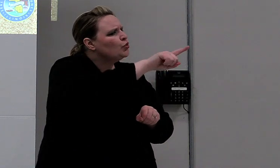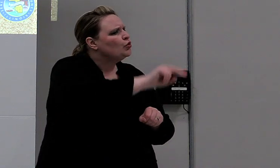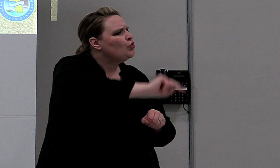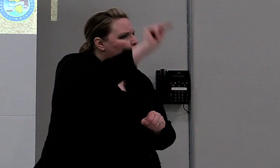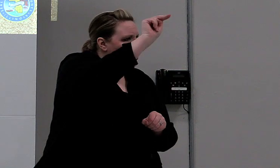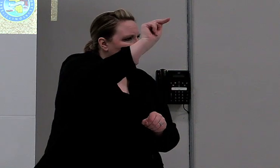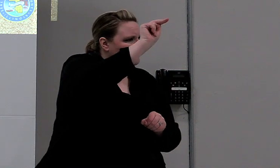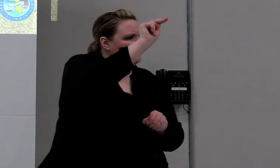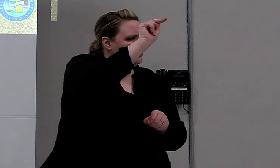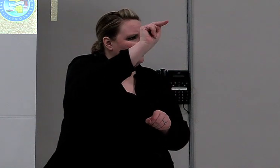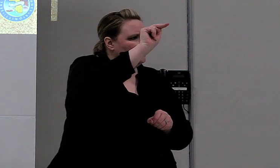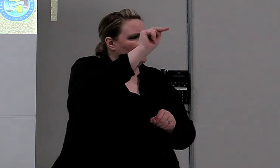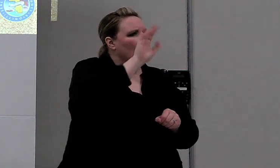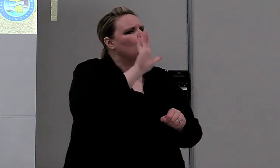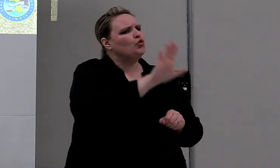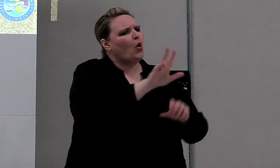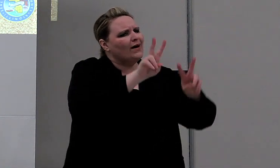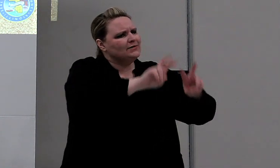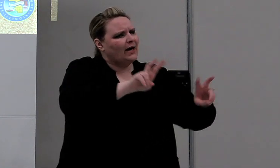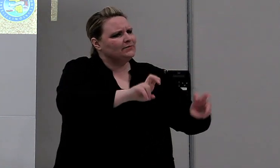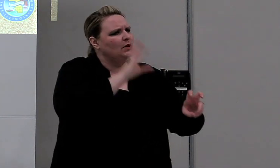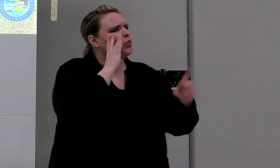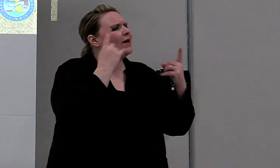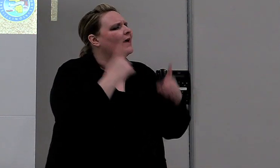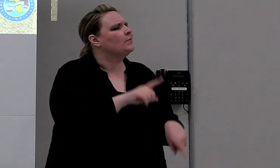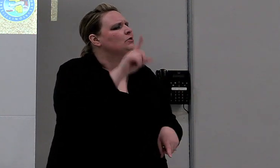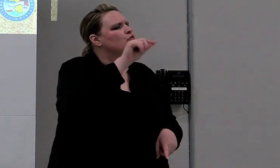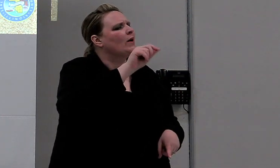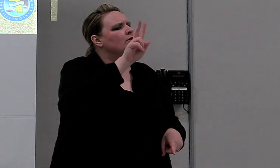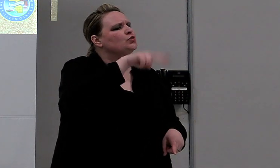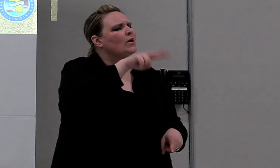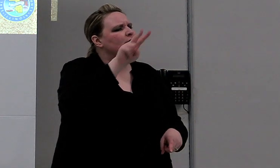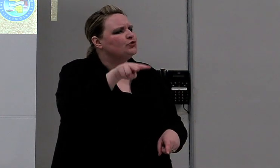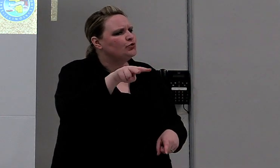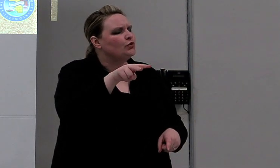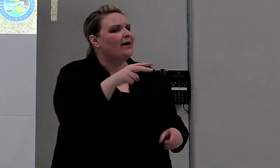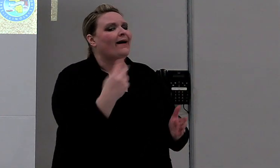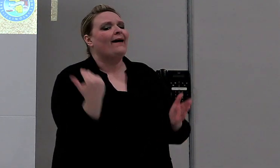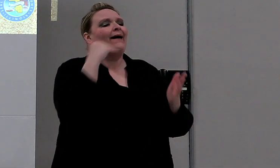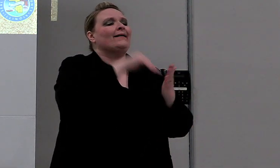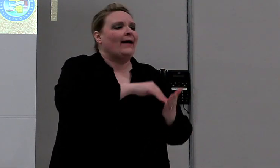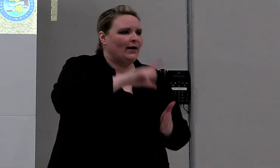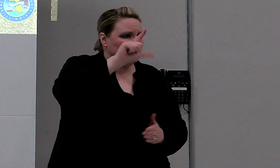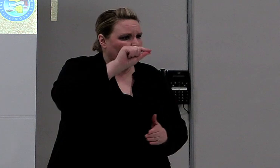So you're due to be reassessed in 2022, and then again in 2025.